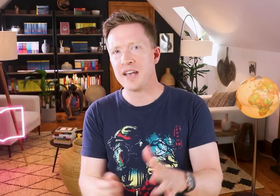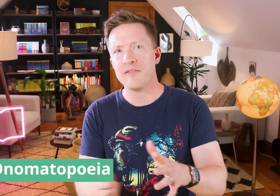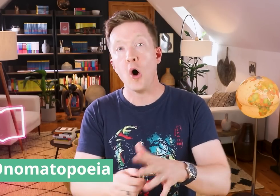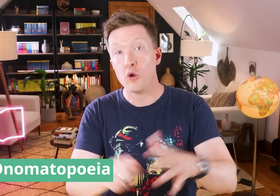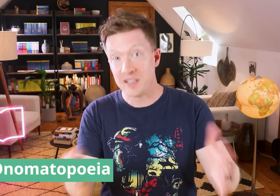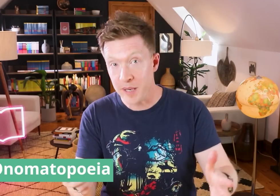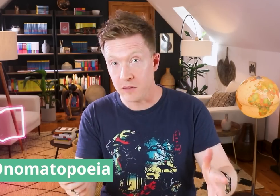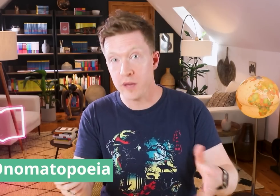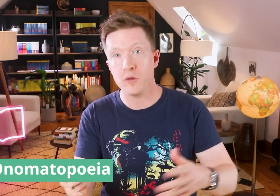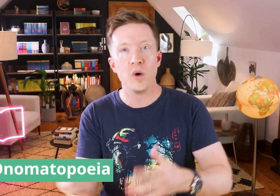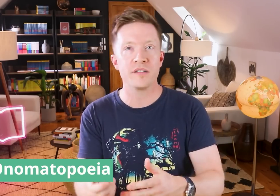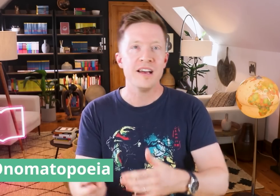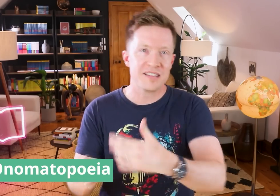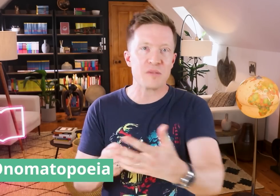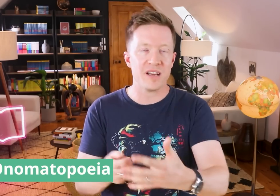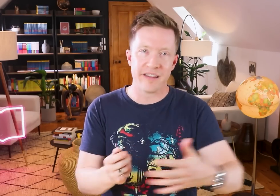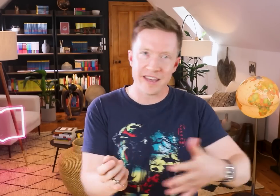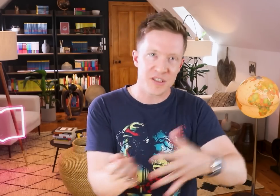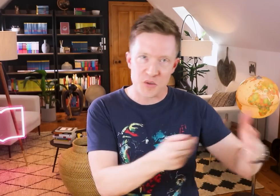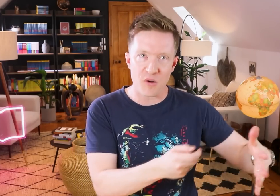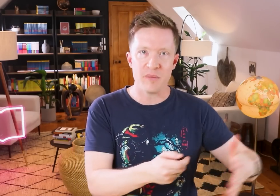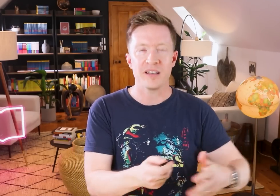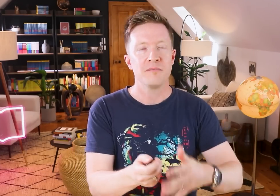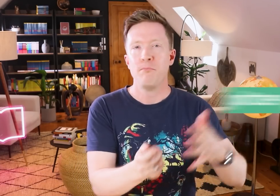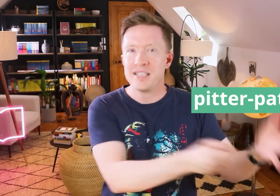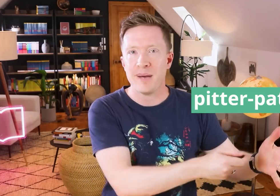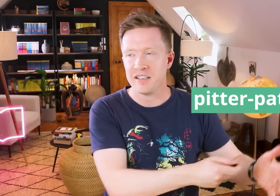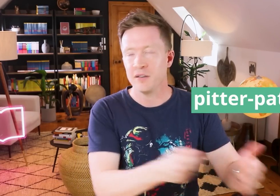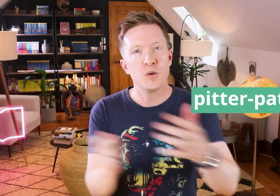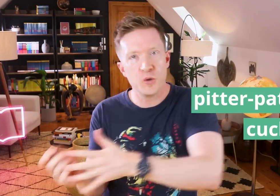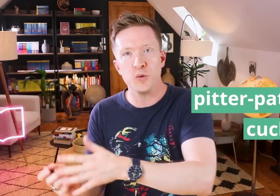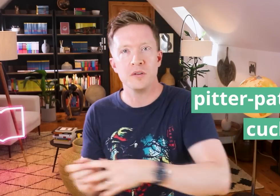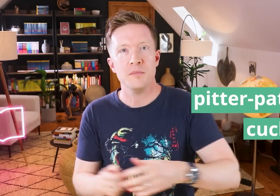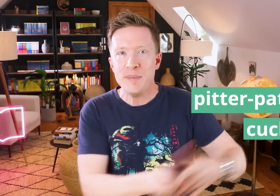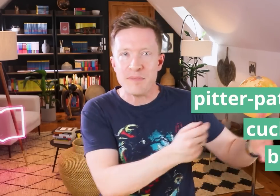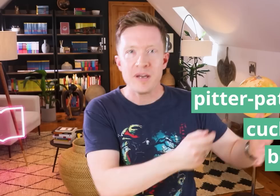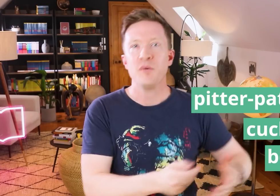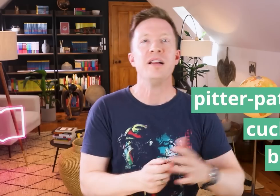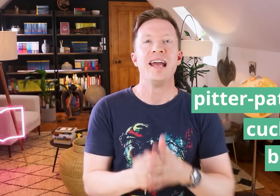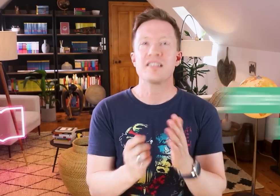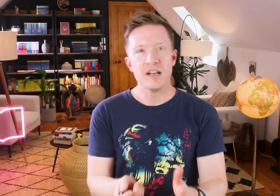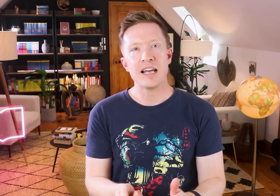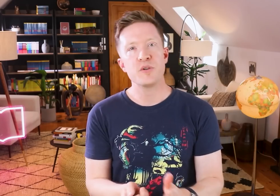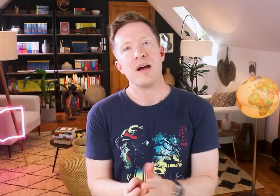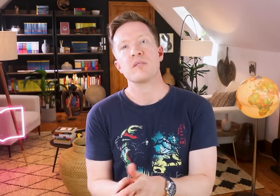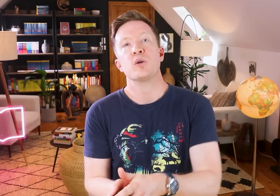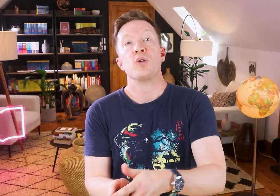have onomatopoeia, when the word sounds like the thing it's describing. Pitter-patter. Cuckoo. Beep. Well, in sign language, you have something called